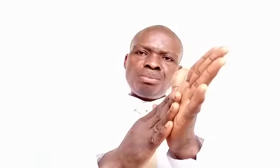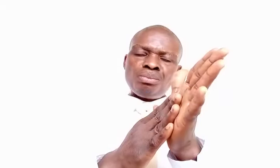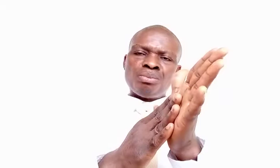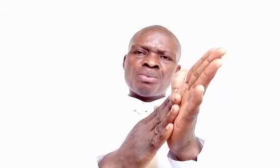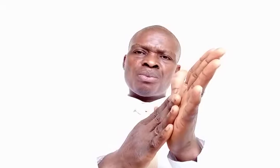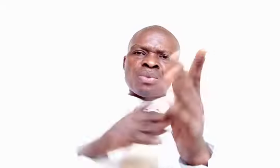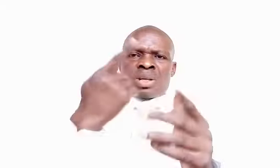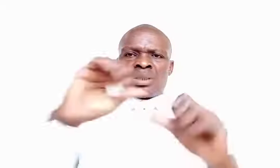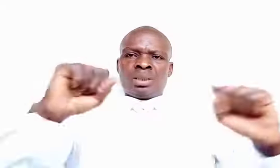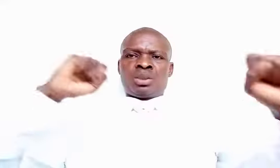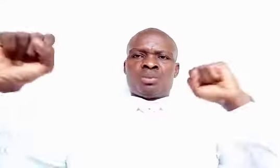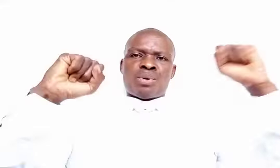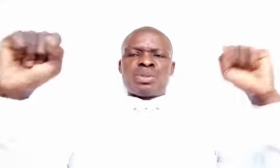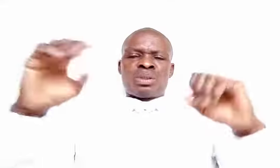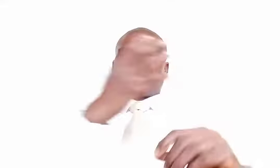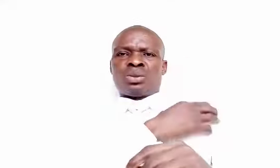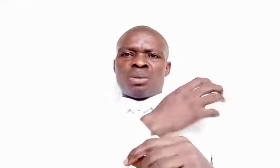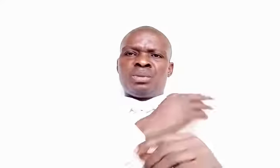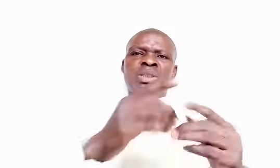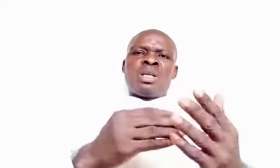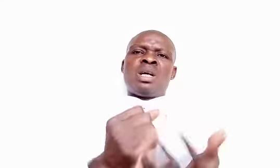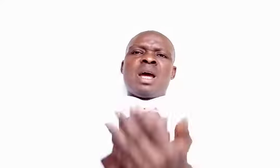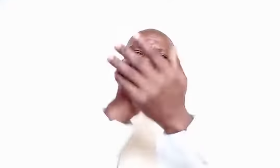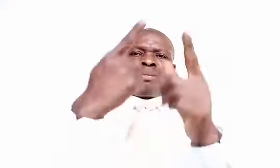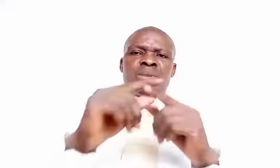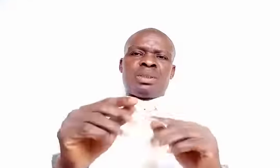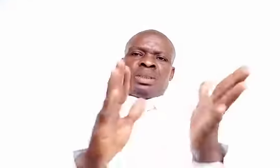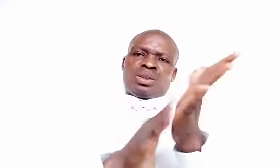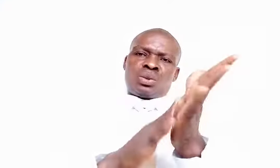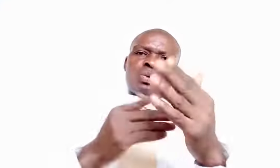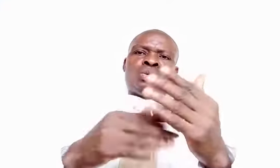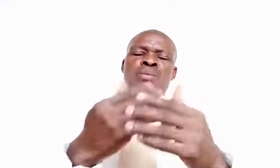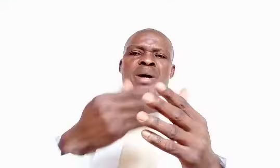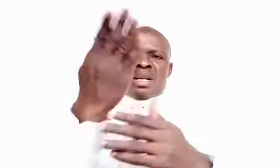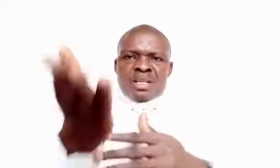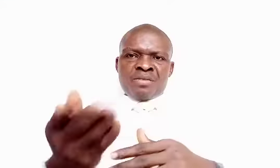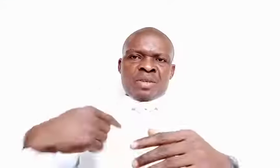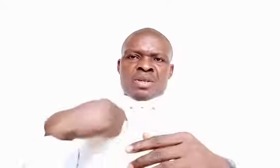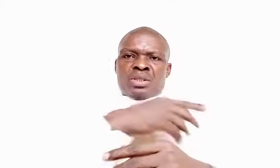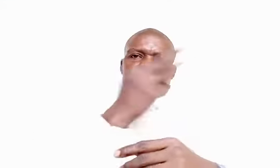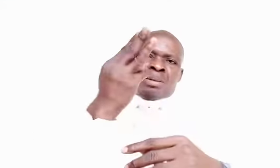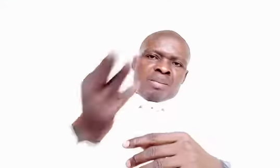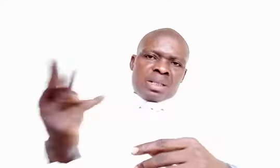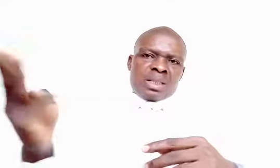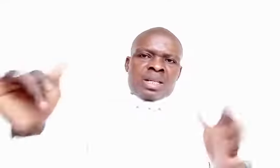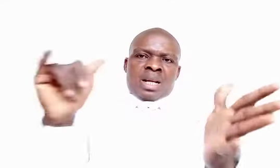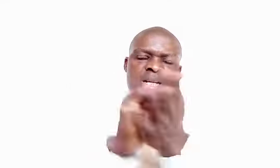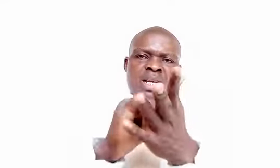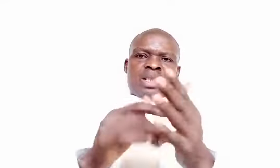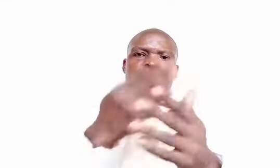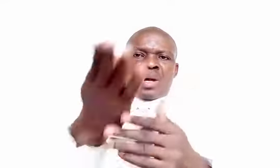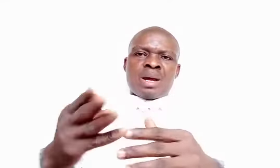The sports commission should help the schools by providing equipment that will encourage students